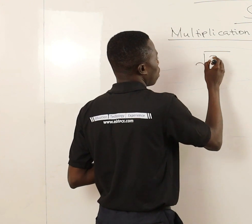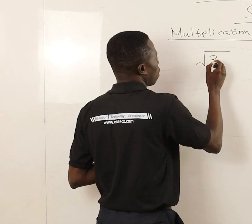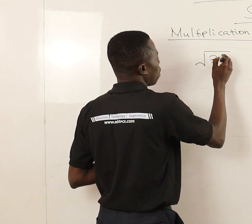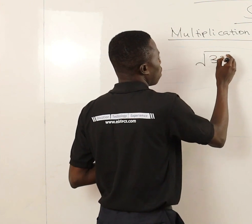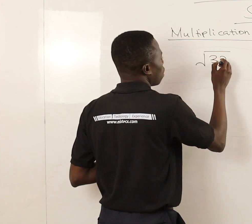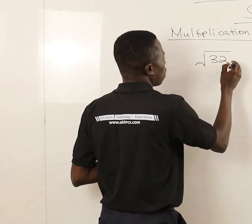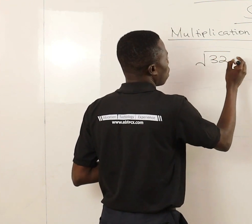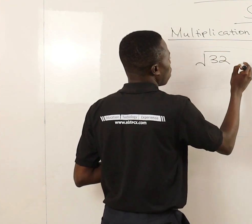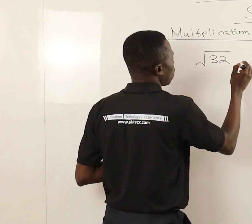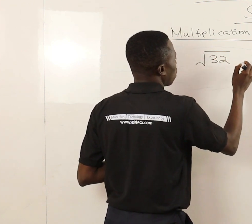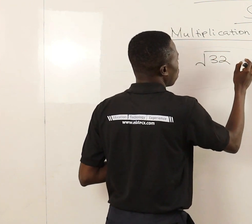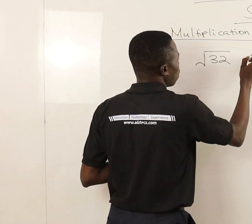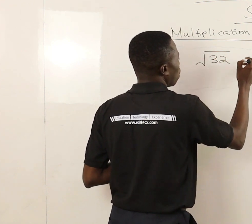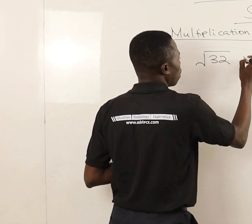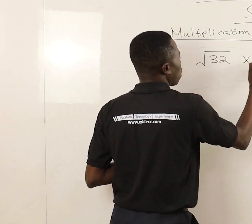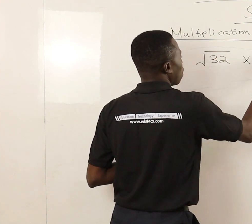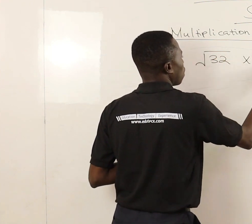of 27.